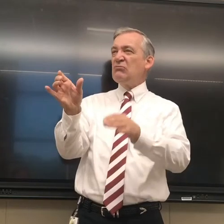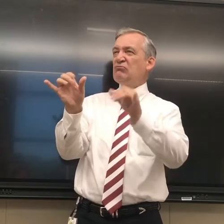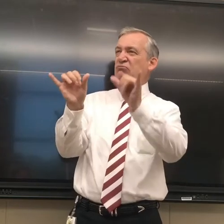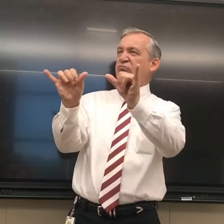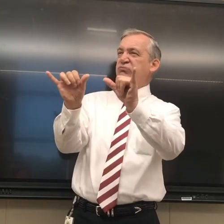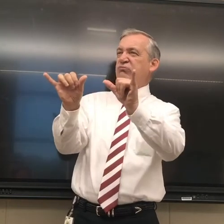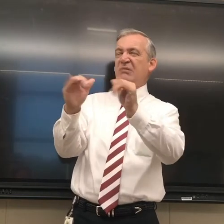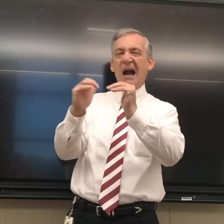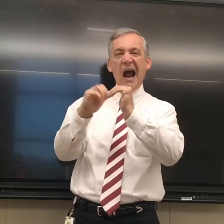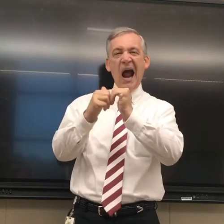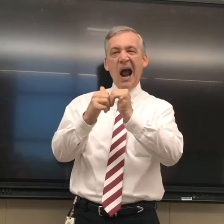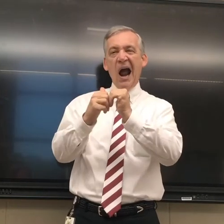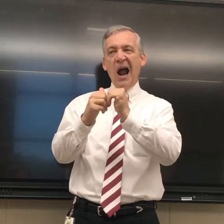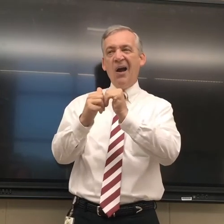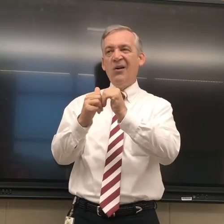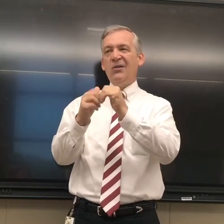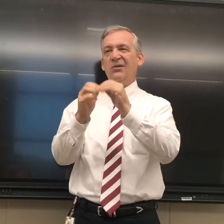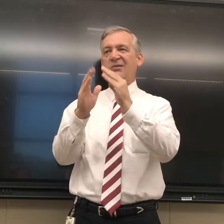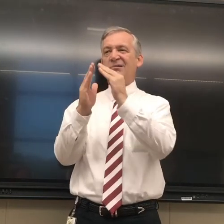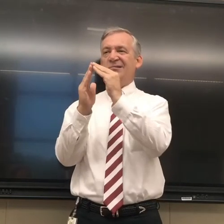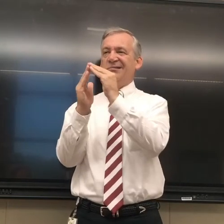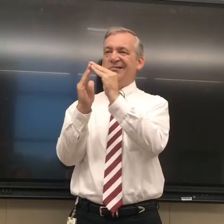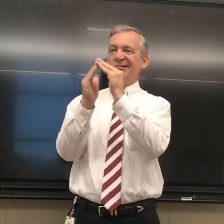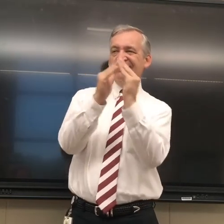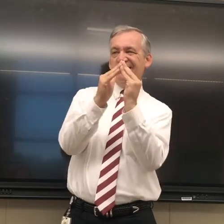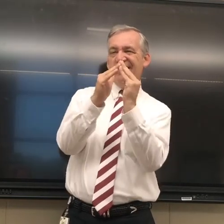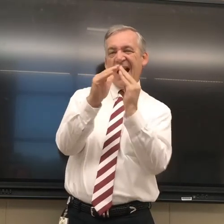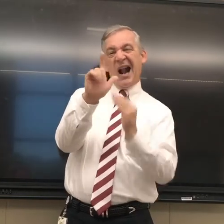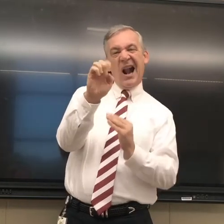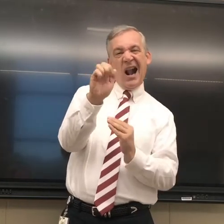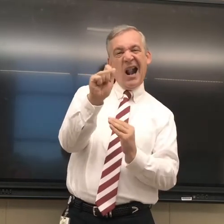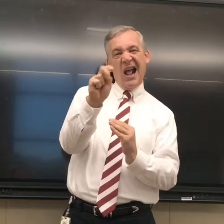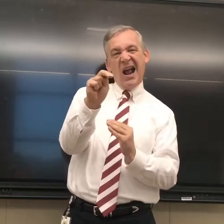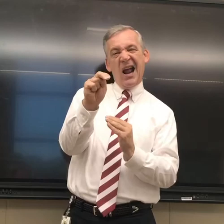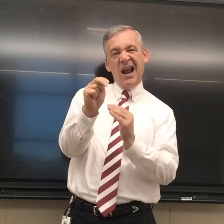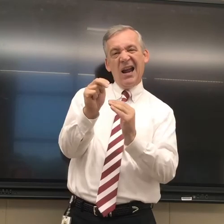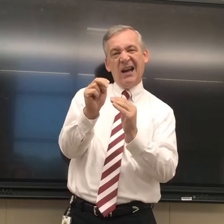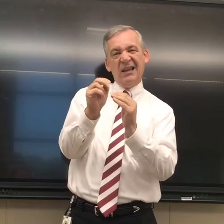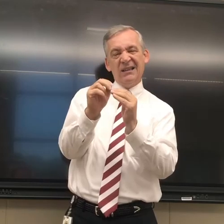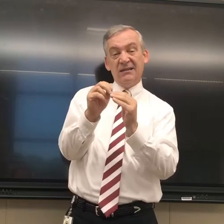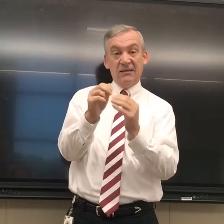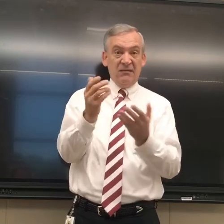together, like a house that a child might have constructed from cards.